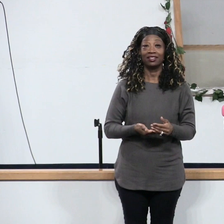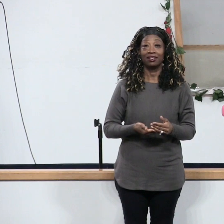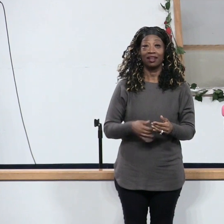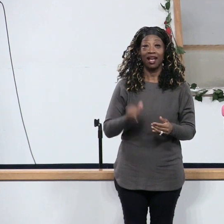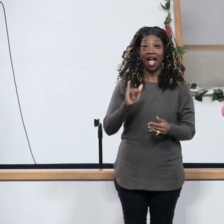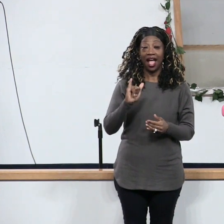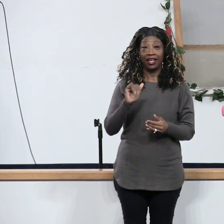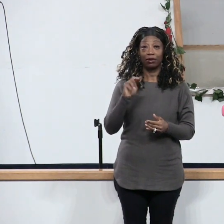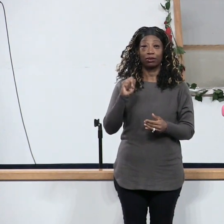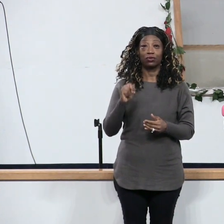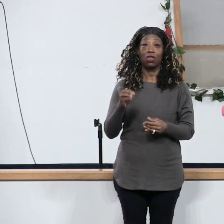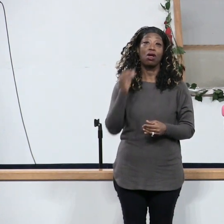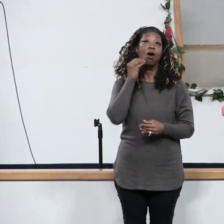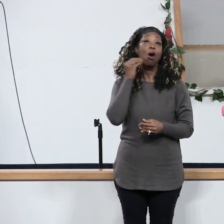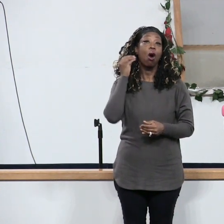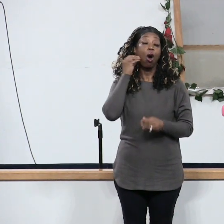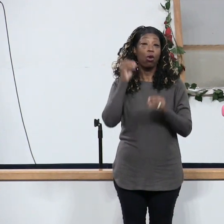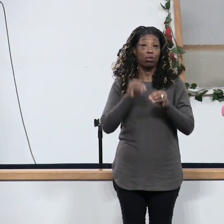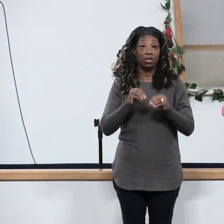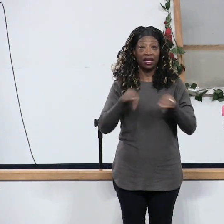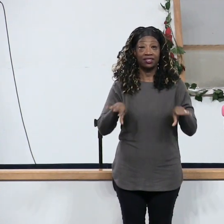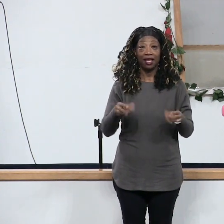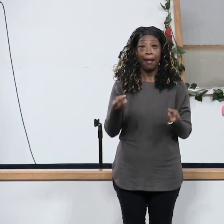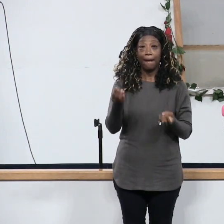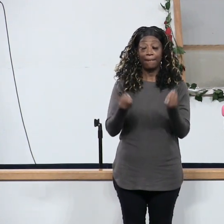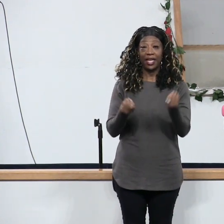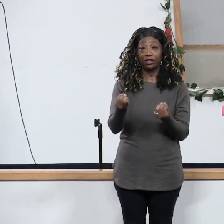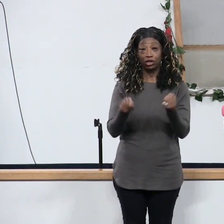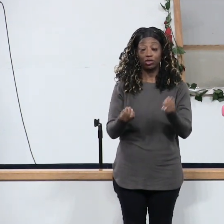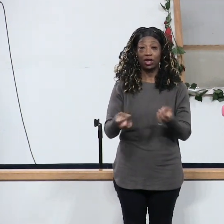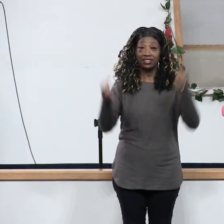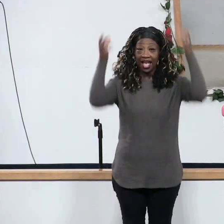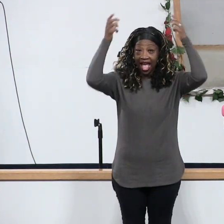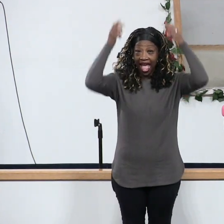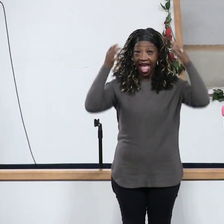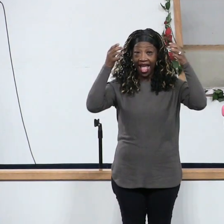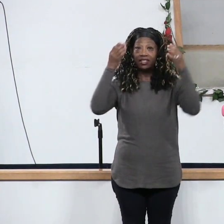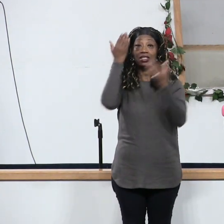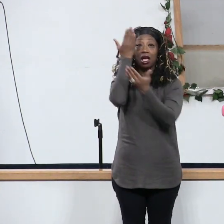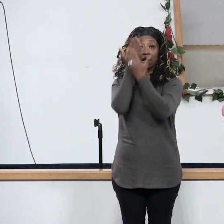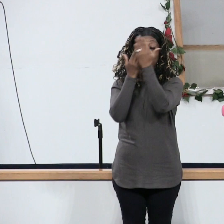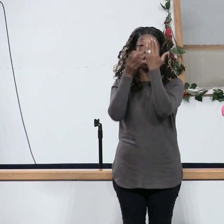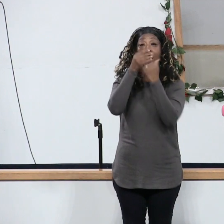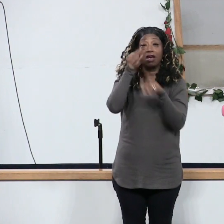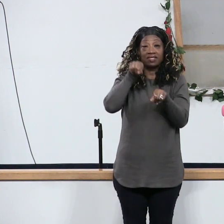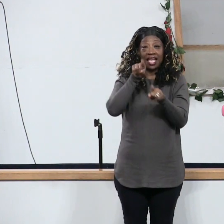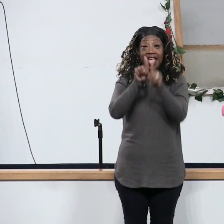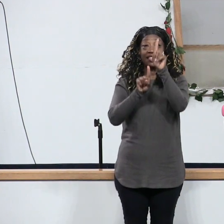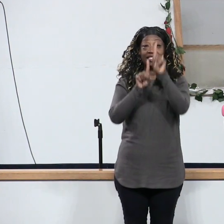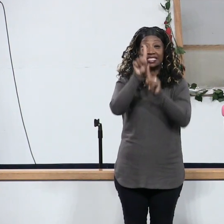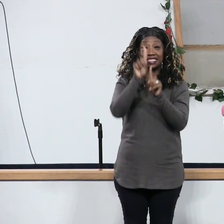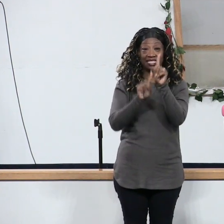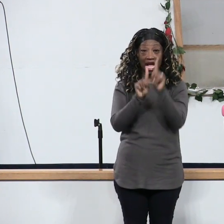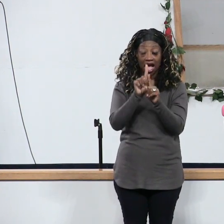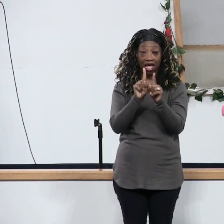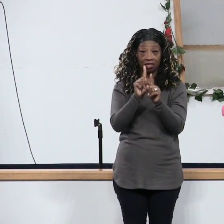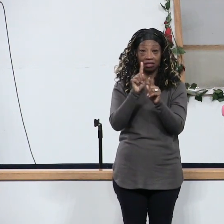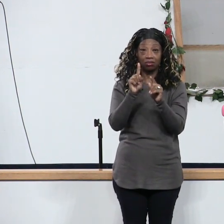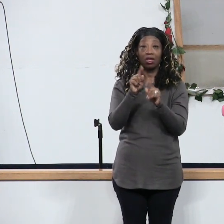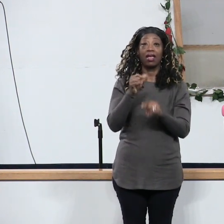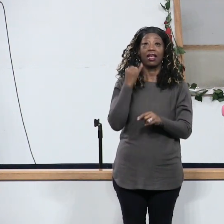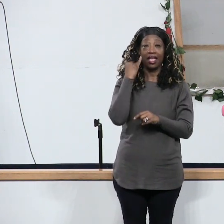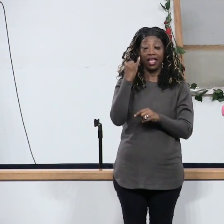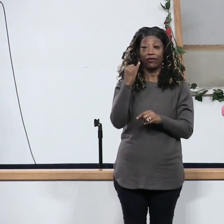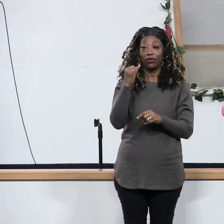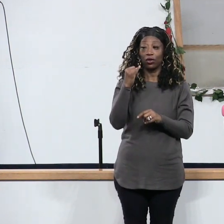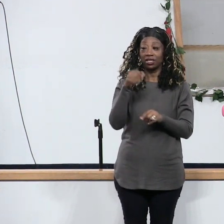items for the homeless ministry, all right? So hats and gloves and socks. So if you're able,